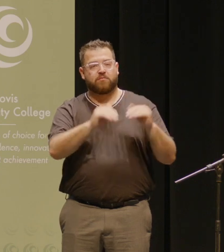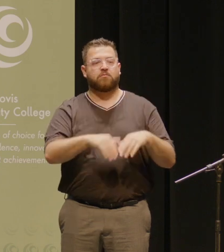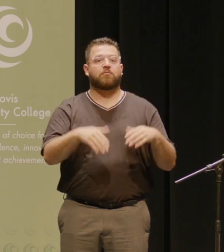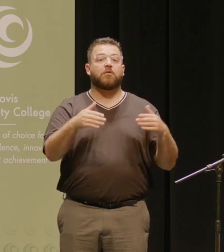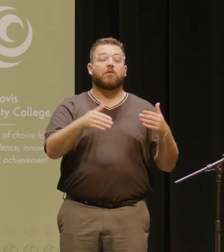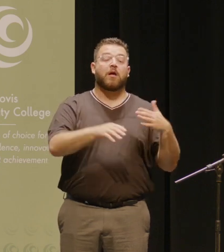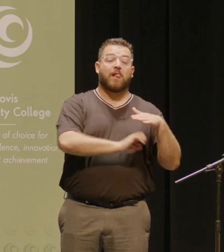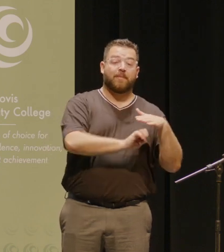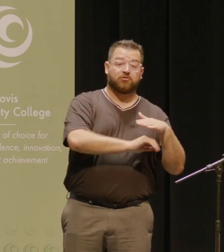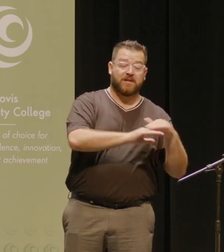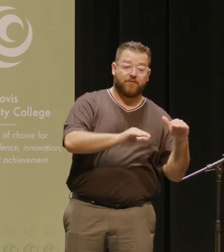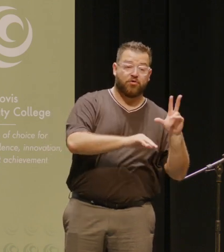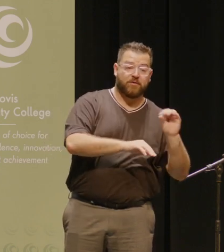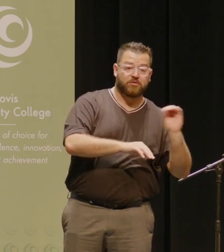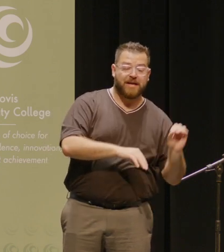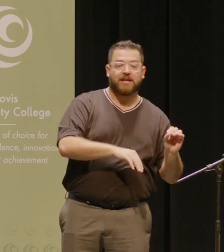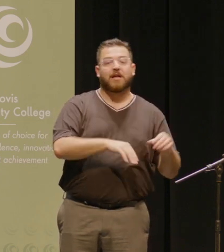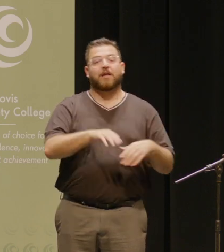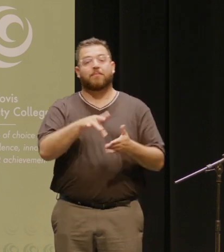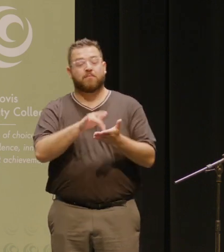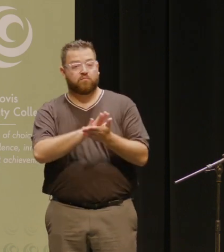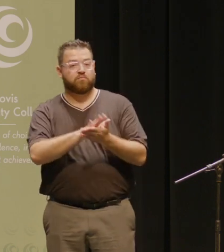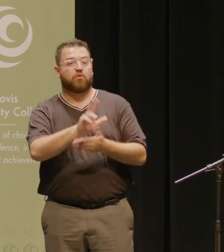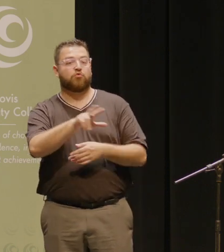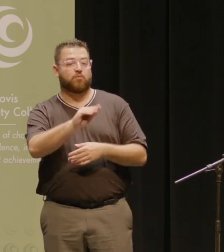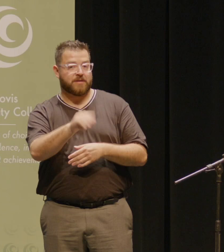Elementary, 30%, and middle school, 33%.